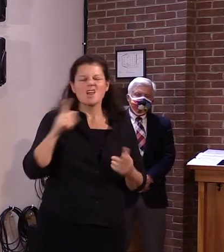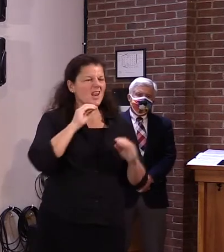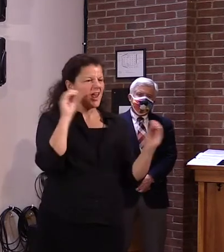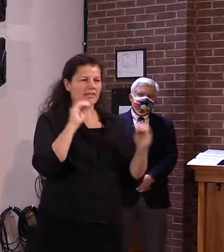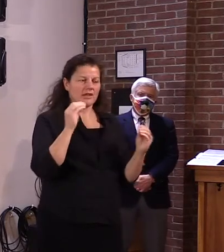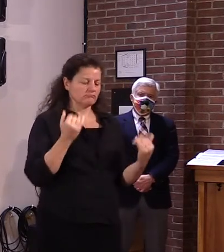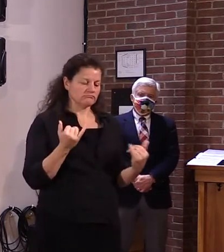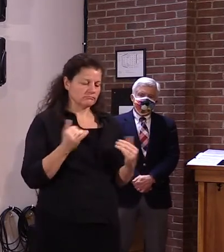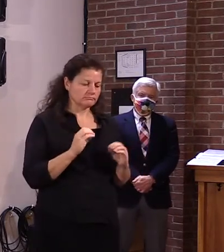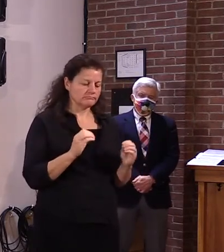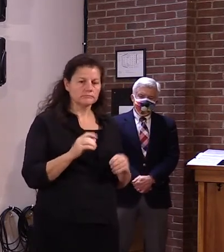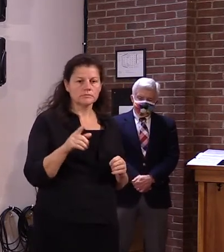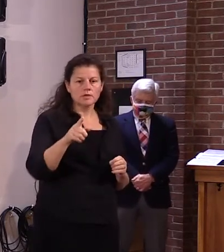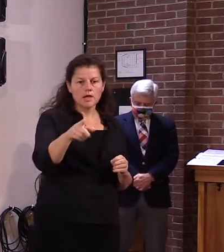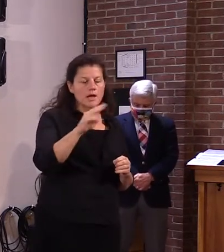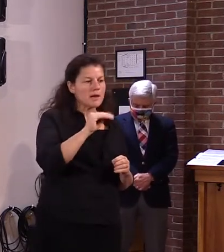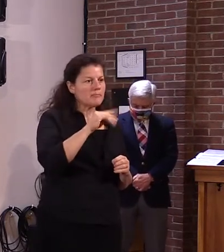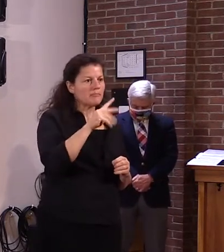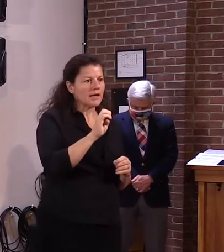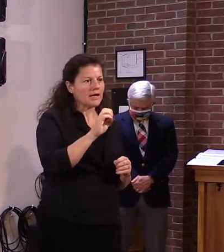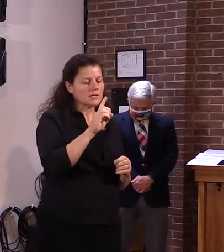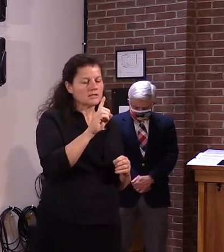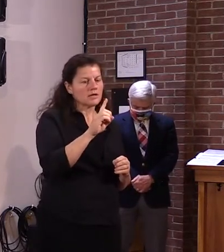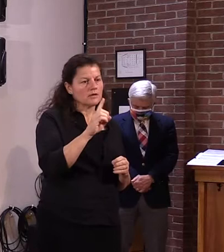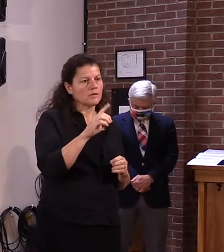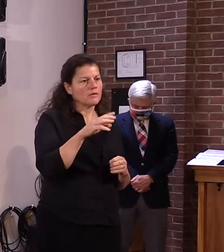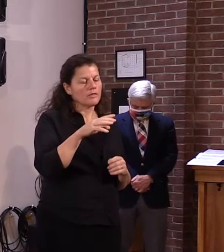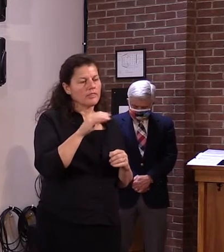Thanks. Mike Donahue, the Islander.